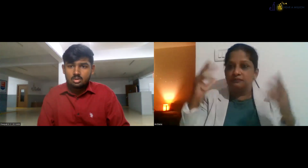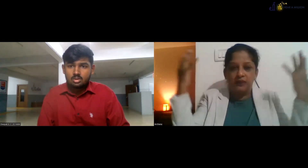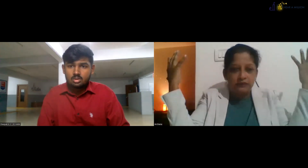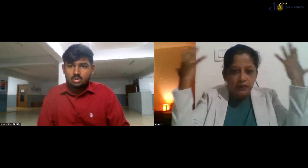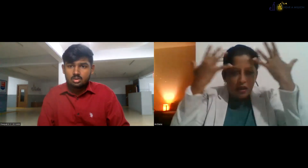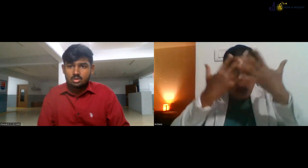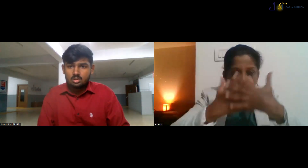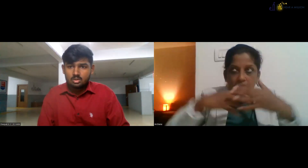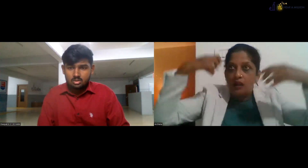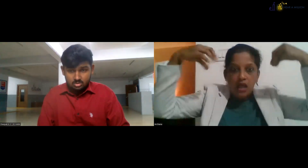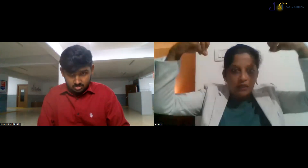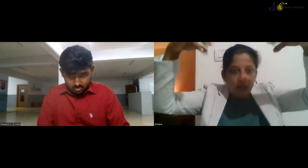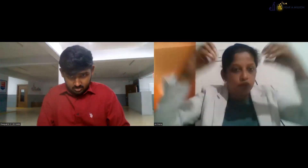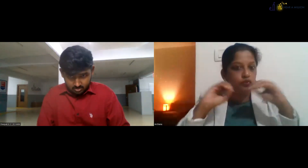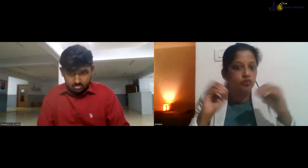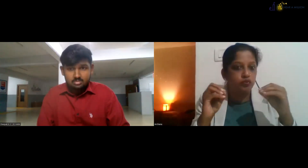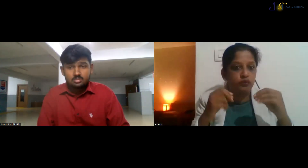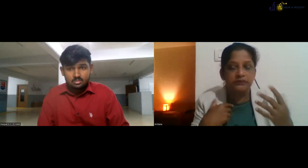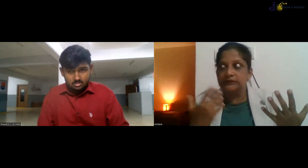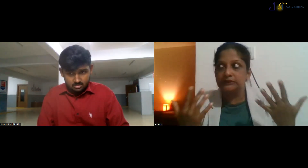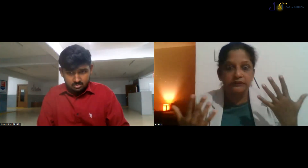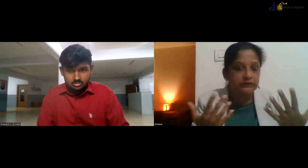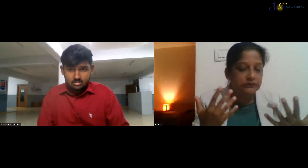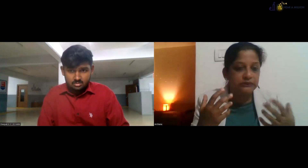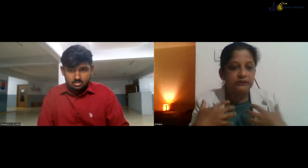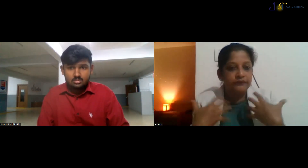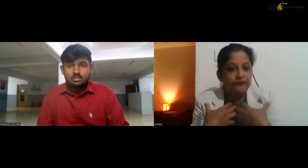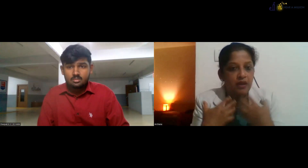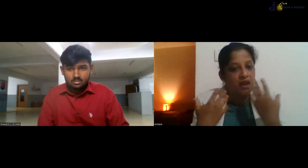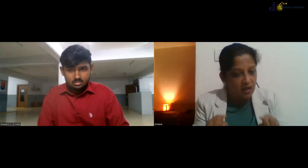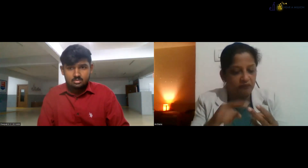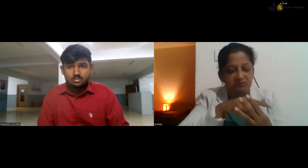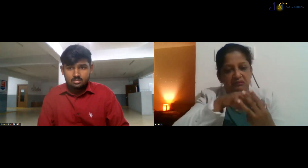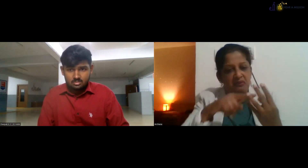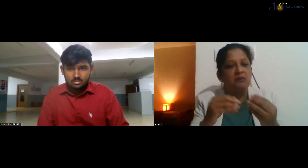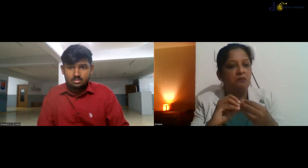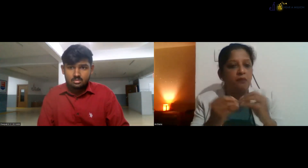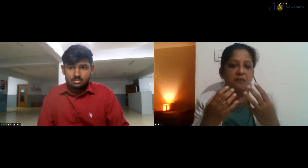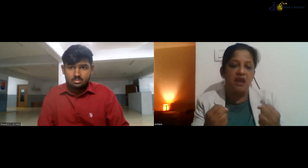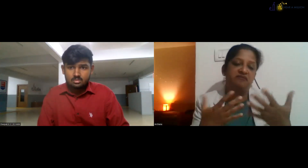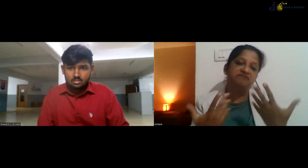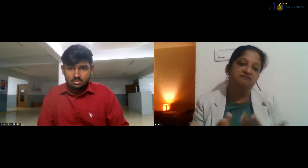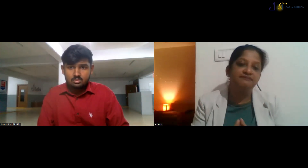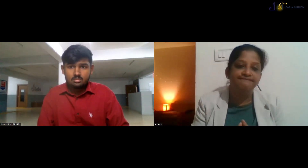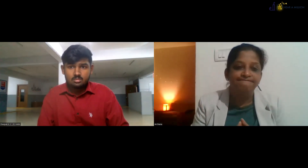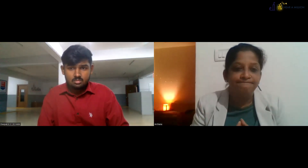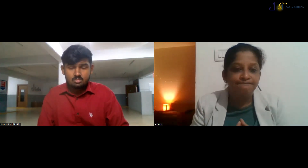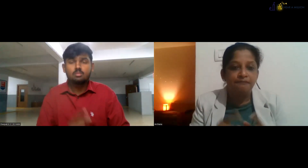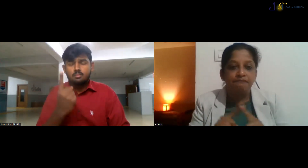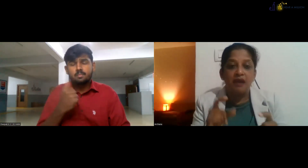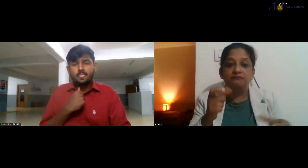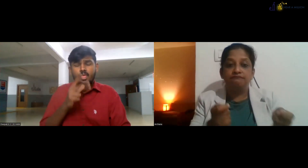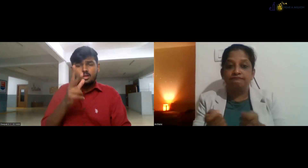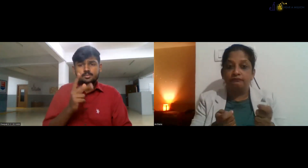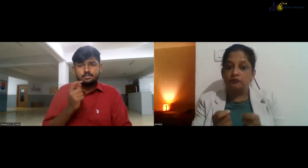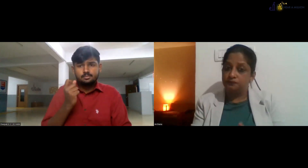Sometimes it's in the dark, you don't have any lights on the streets, so these such fears we